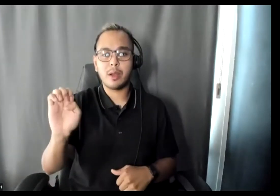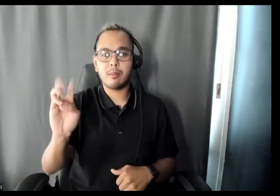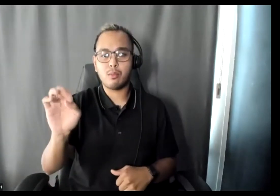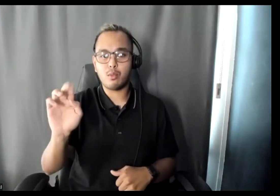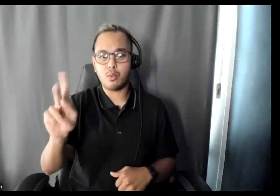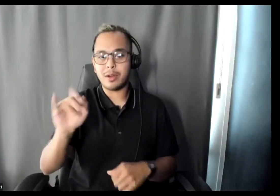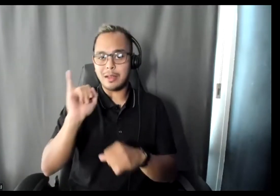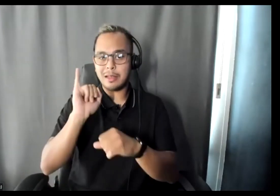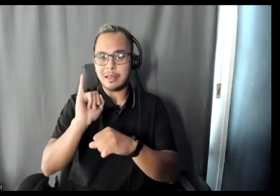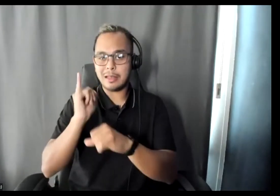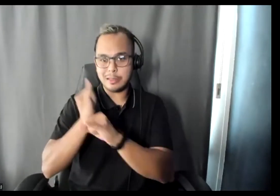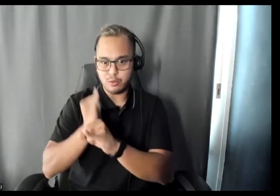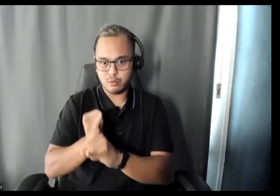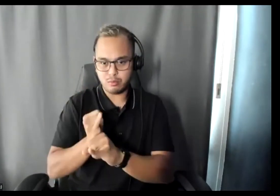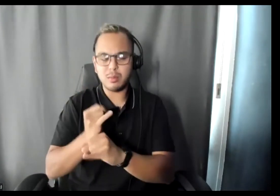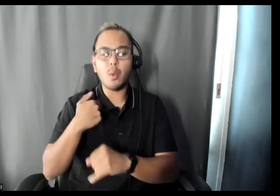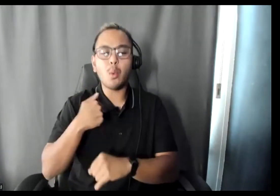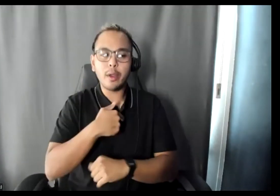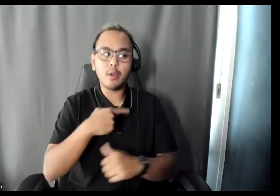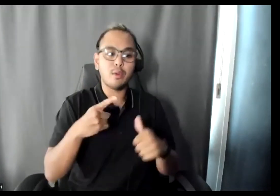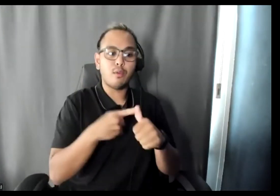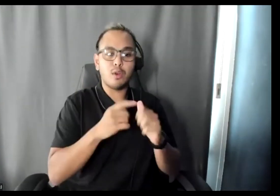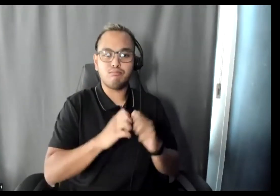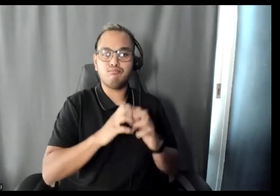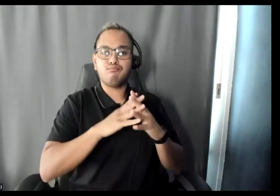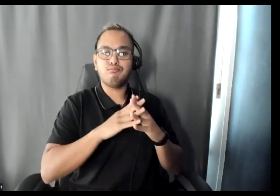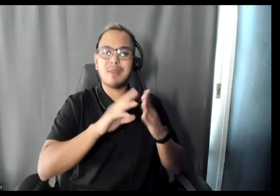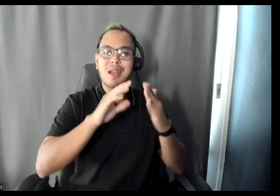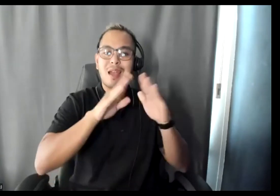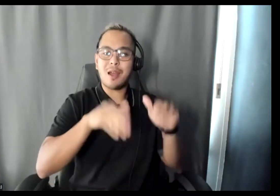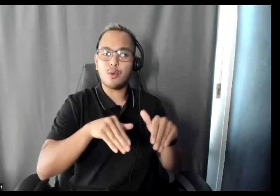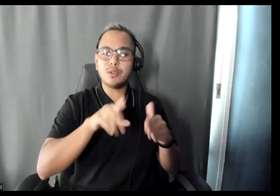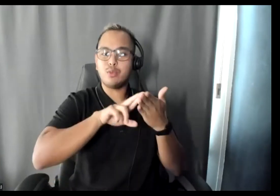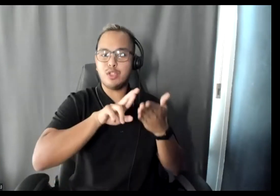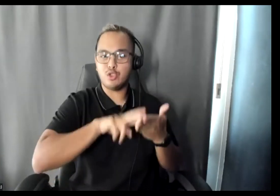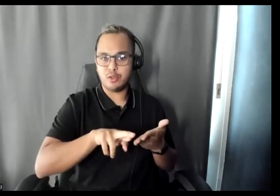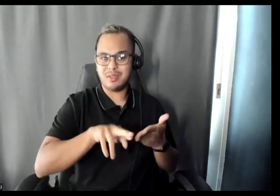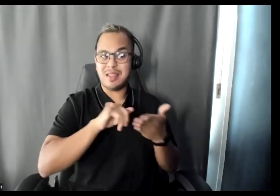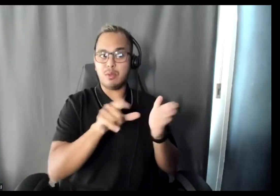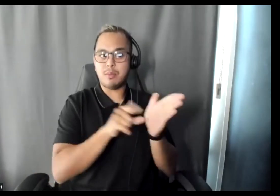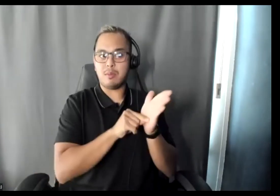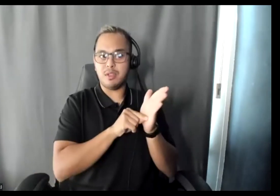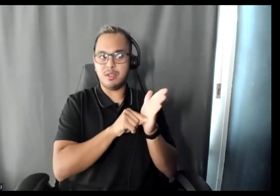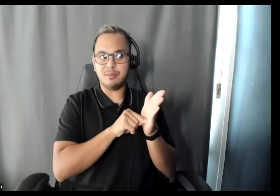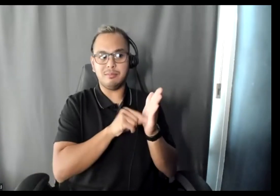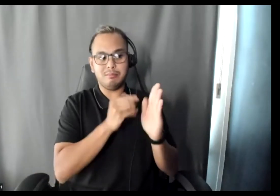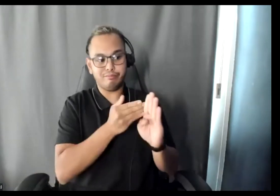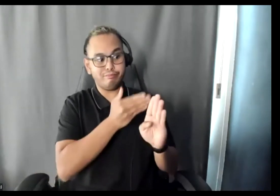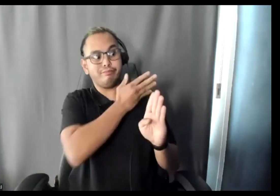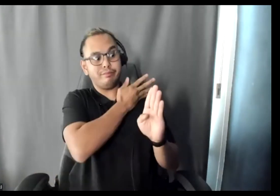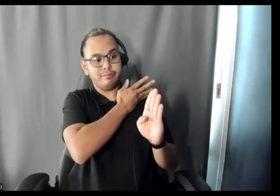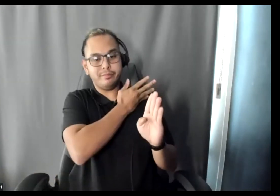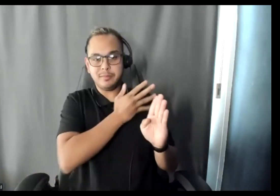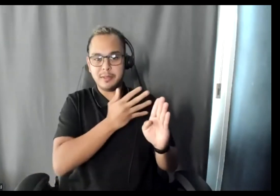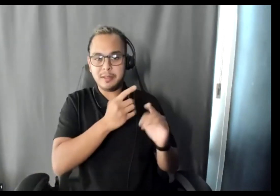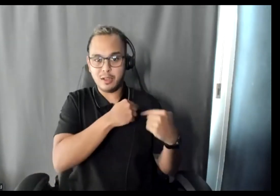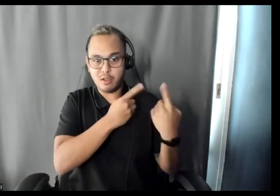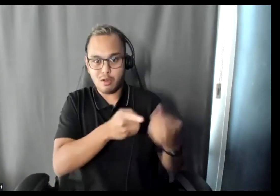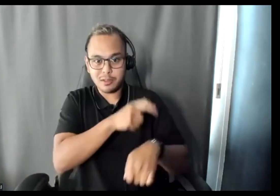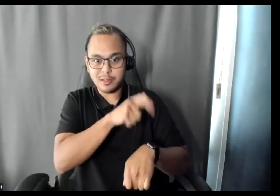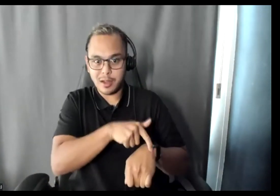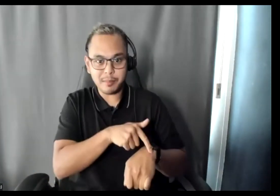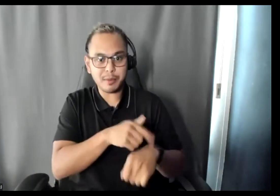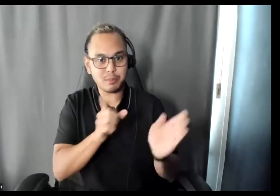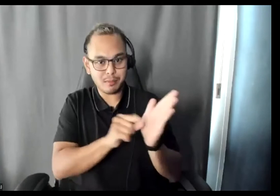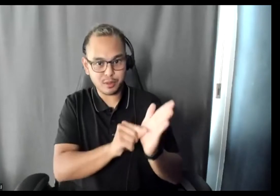of substantive housing narrative research that was published in a long time. And we talked about the narrative of individual responsibility and why that